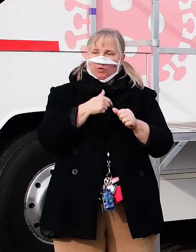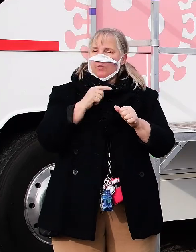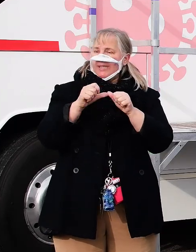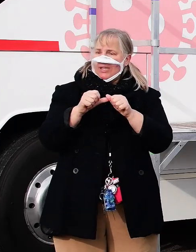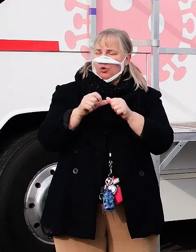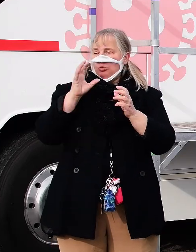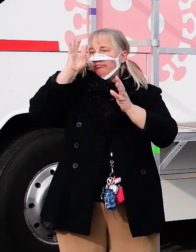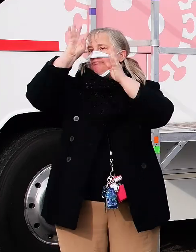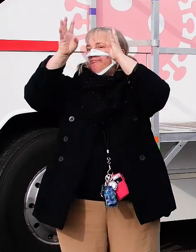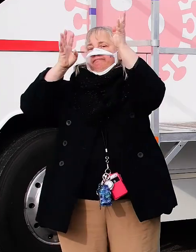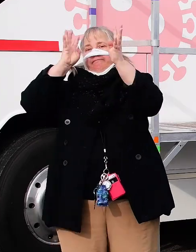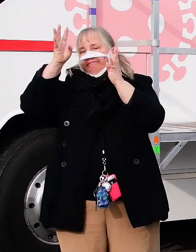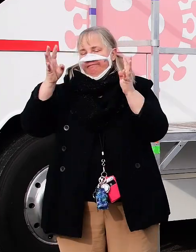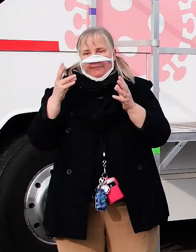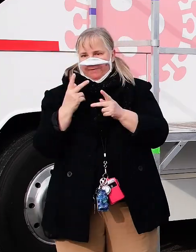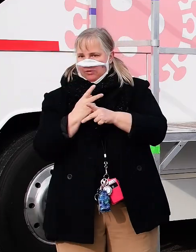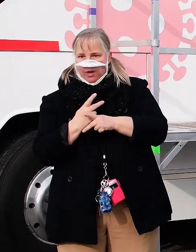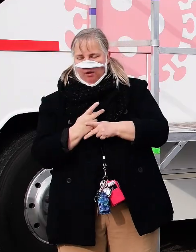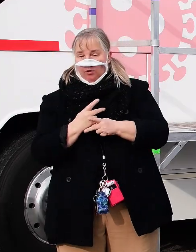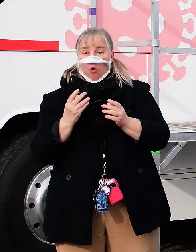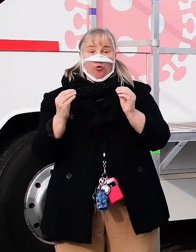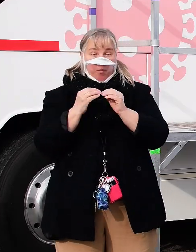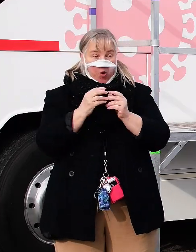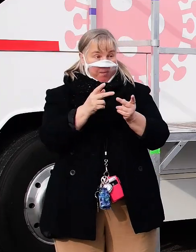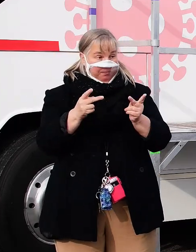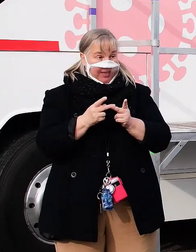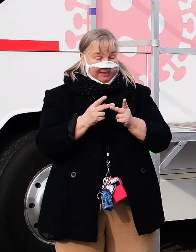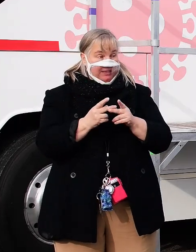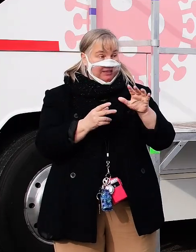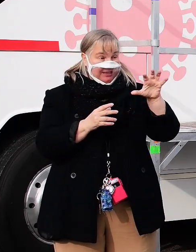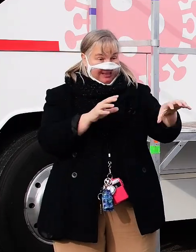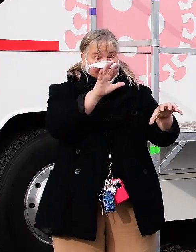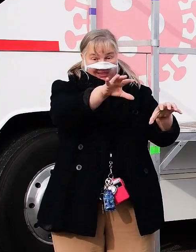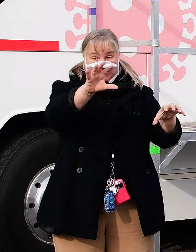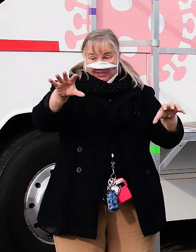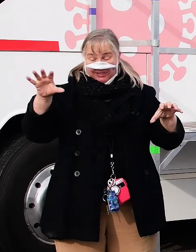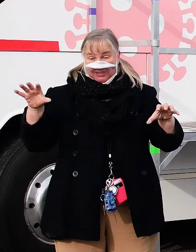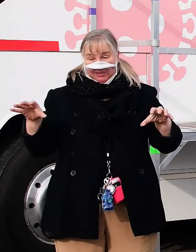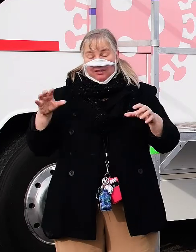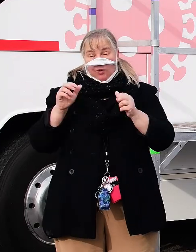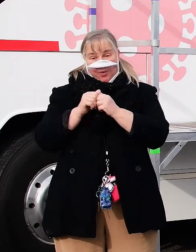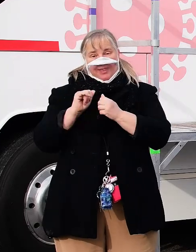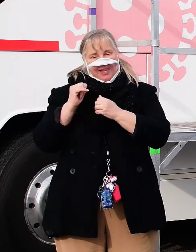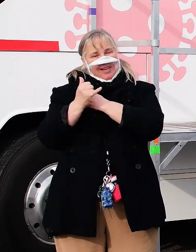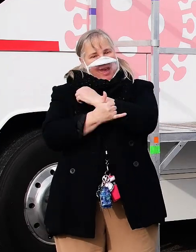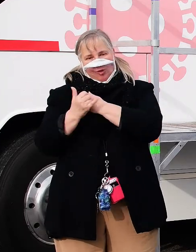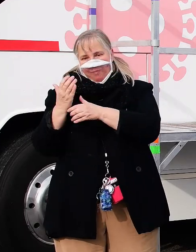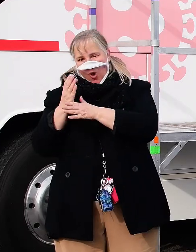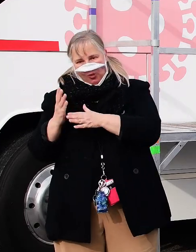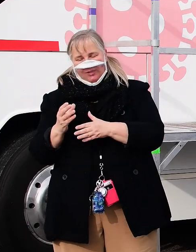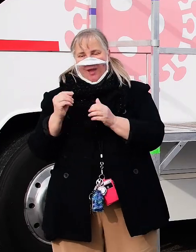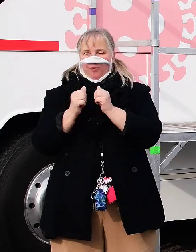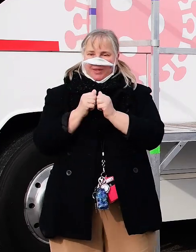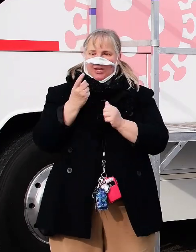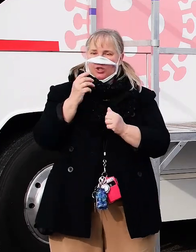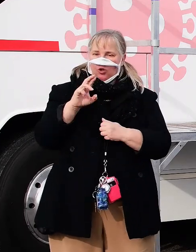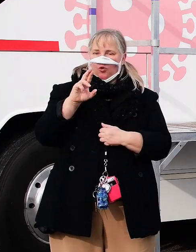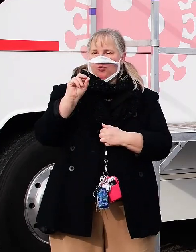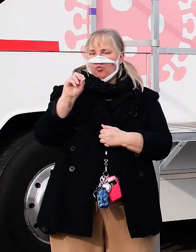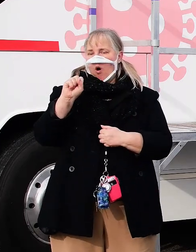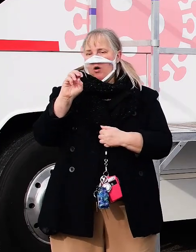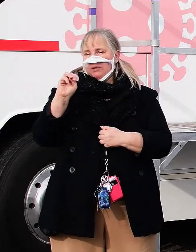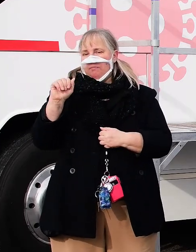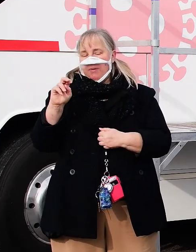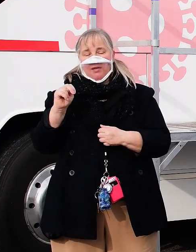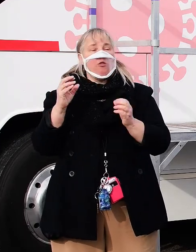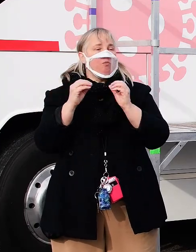get creative, and you know, the more sites that we're able to have access to with our county partners and with Dr. Rossman, the